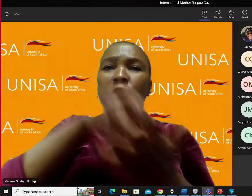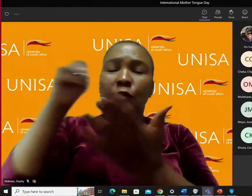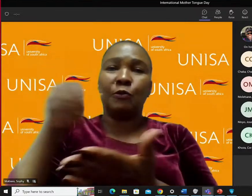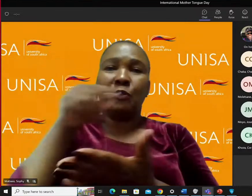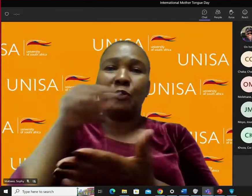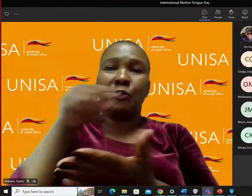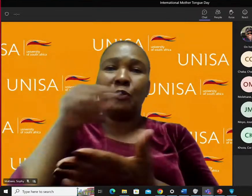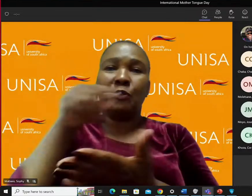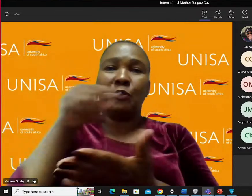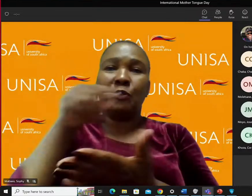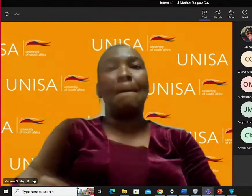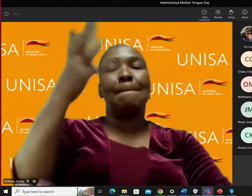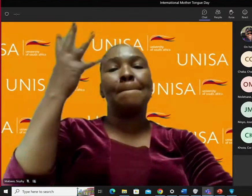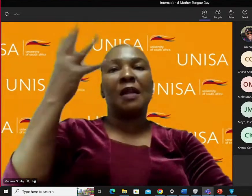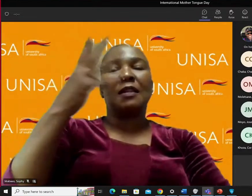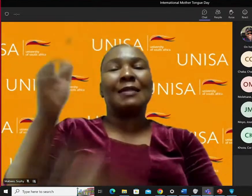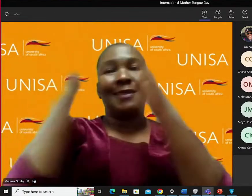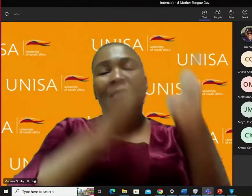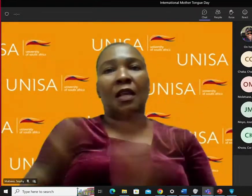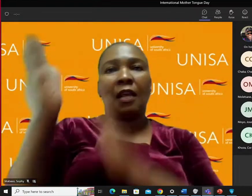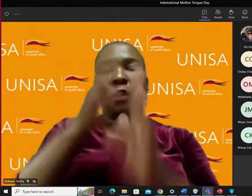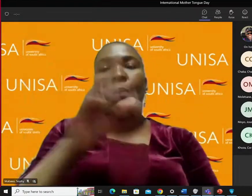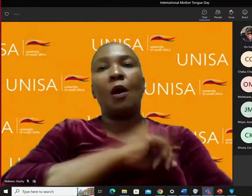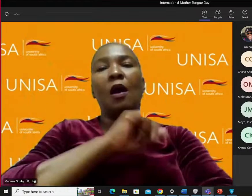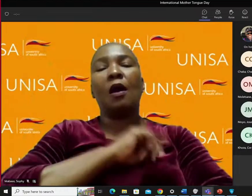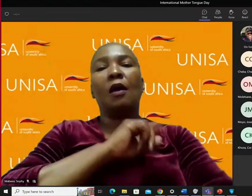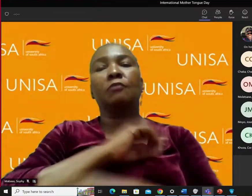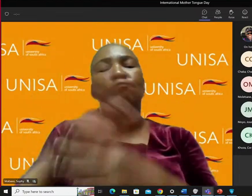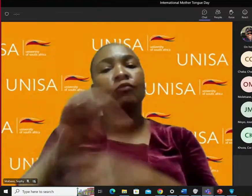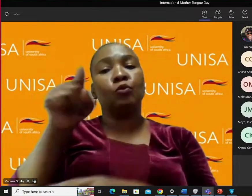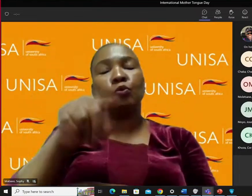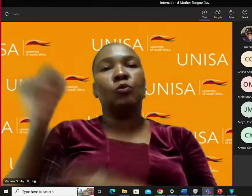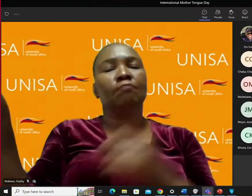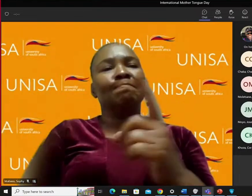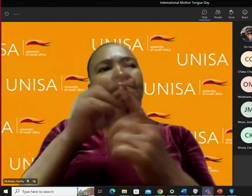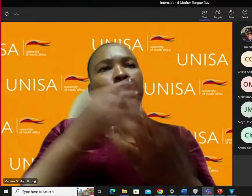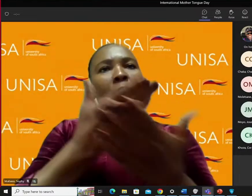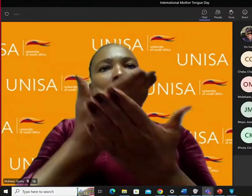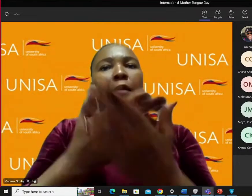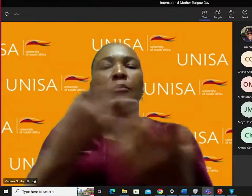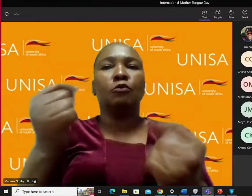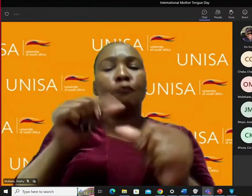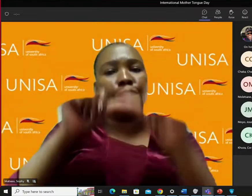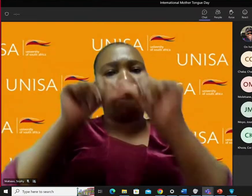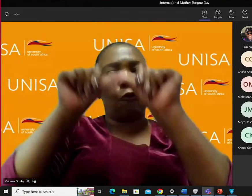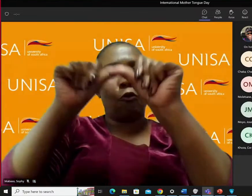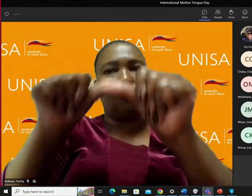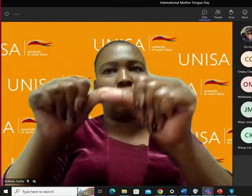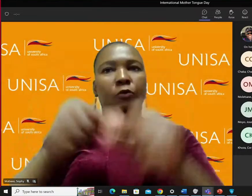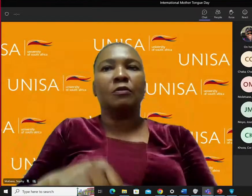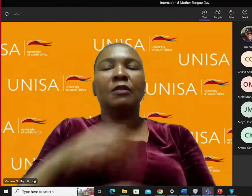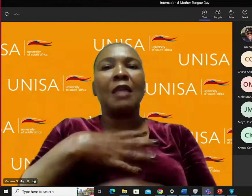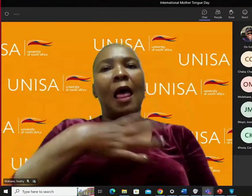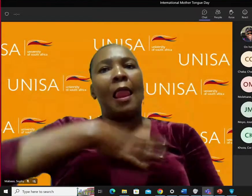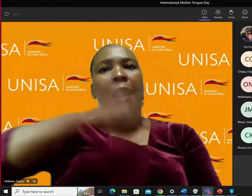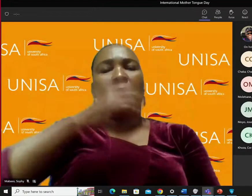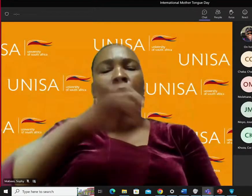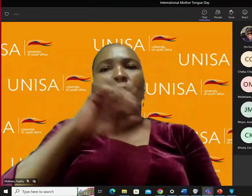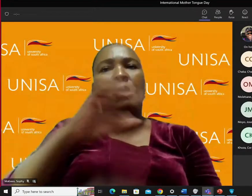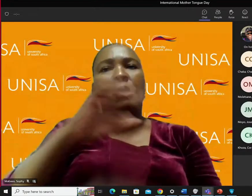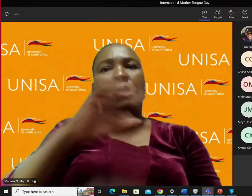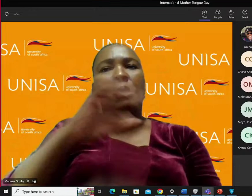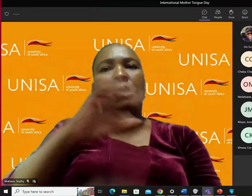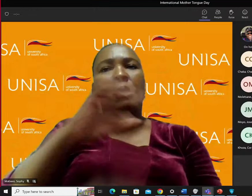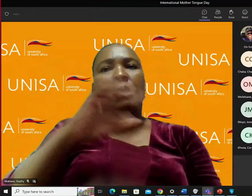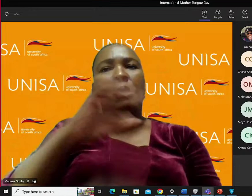the presentation slides so that you are able to follow. And I like what's happening here today